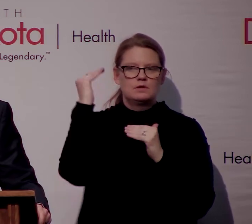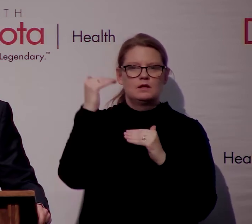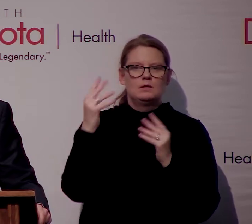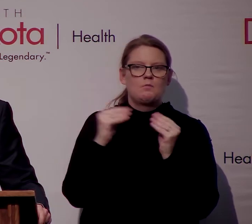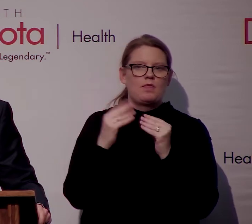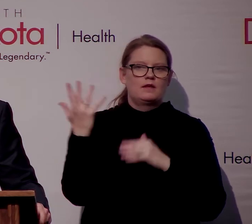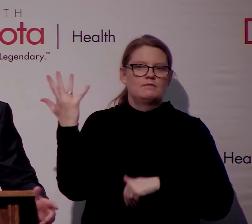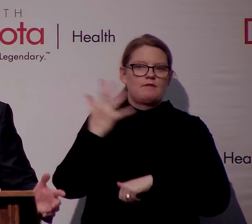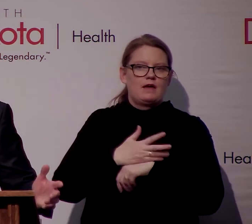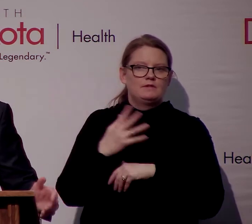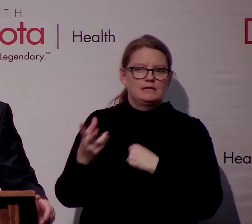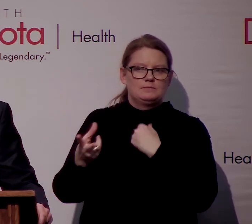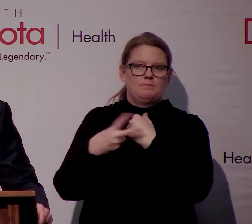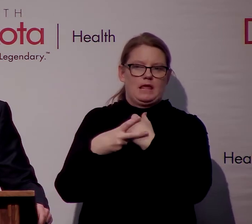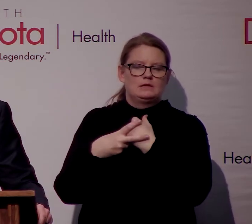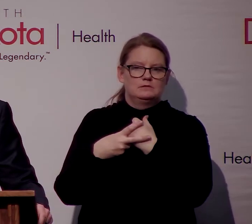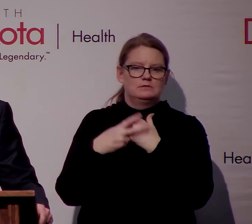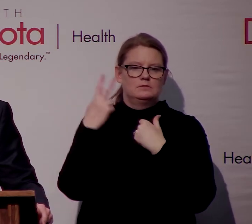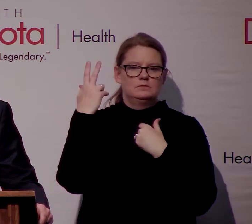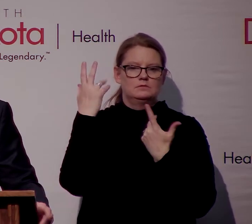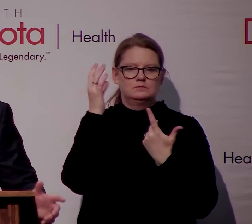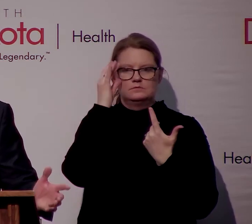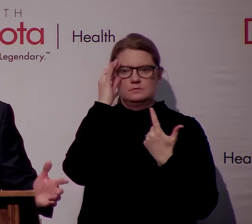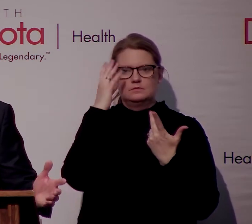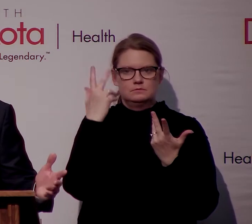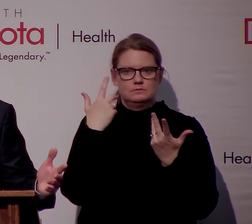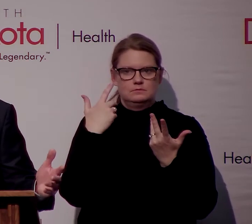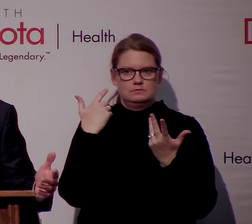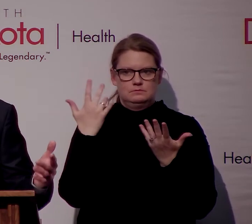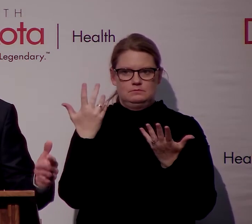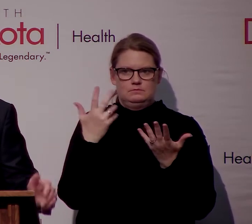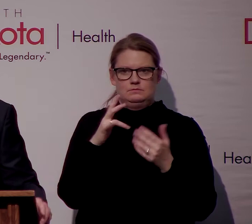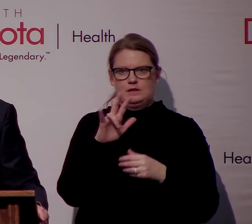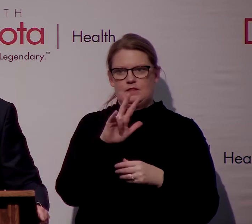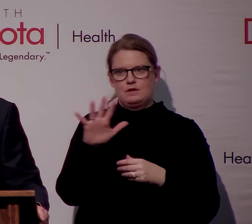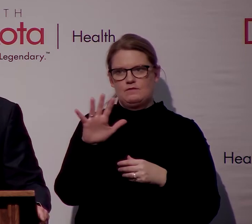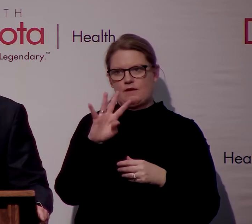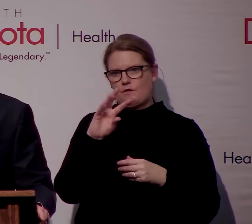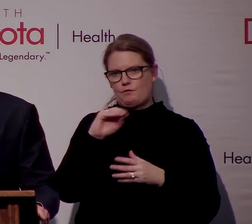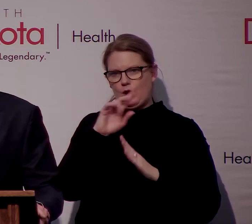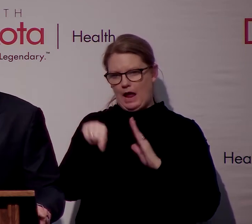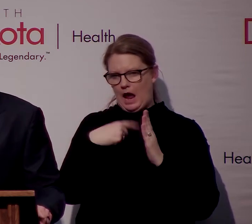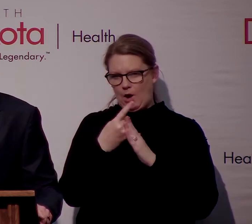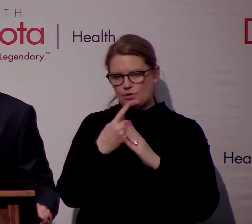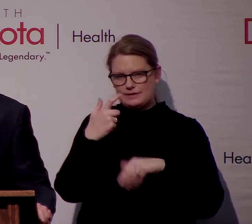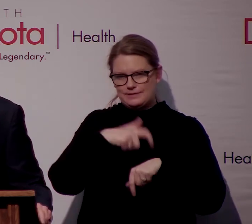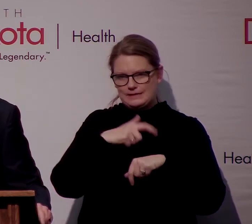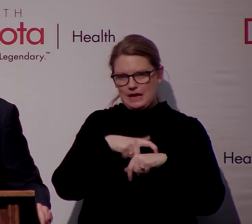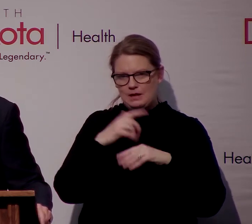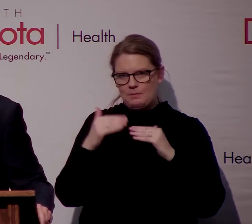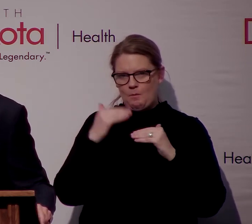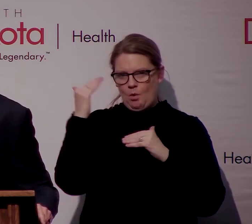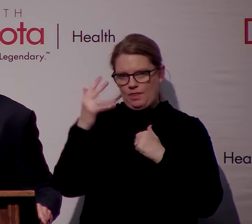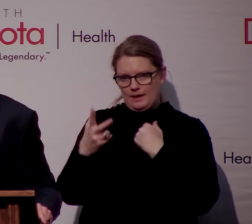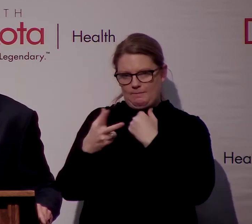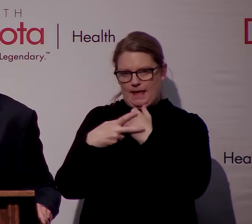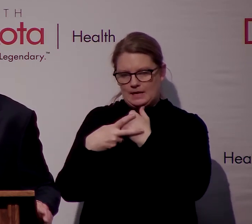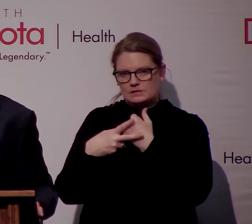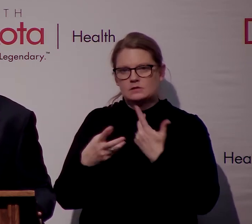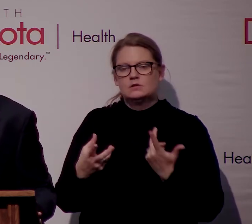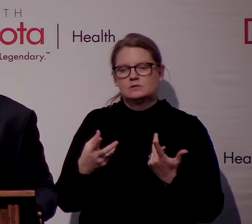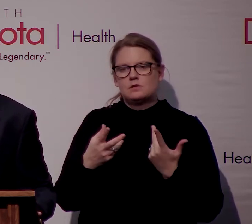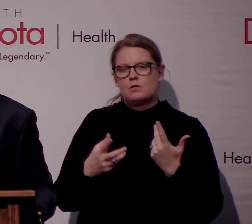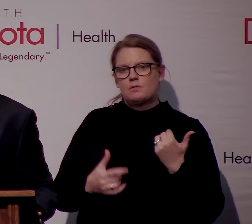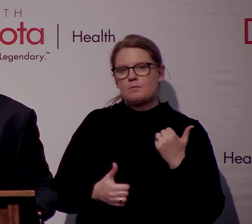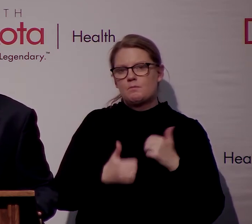days banked because they'd have more than, that would be, 35 or 40 hours of time more than banked. And so most of